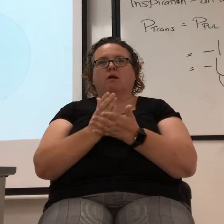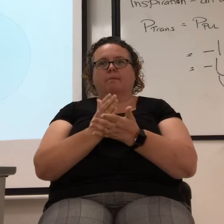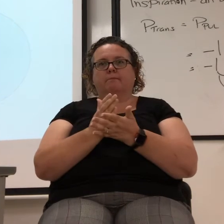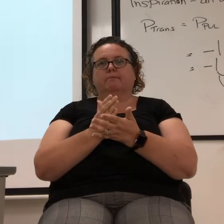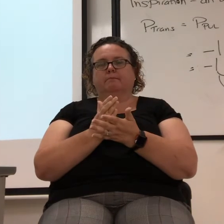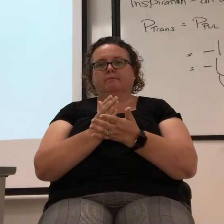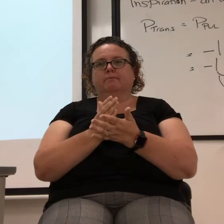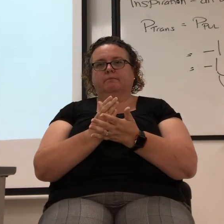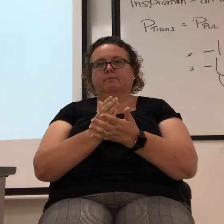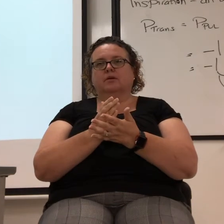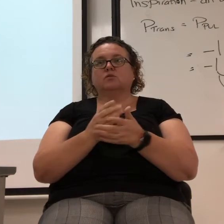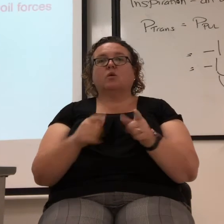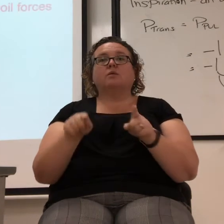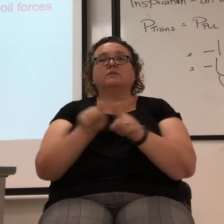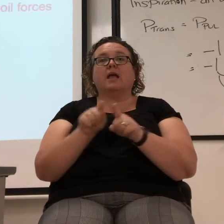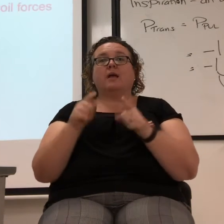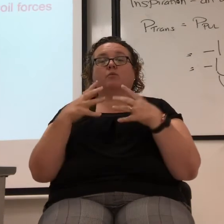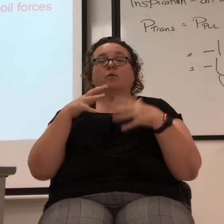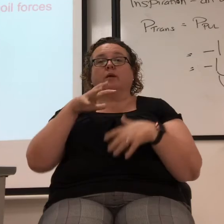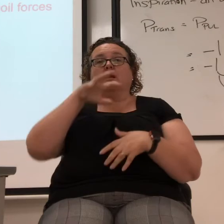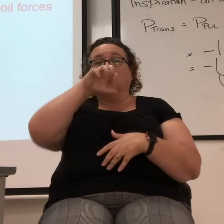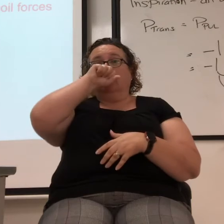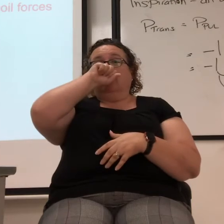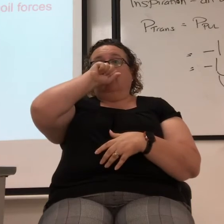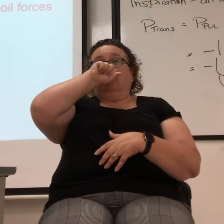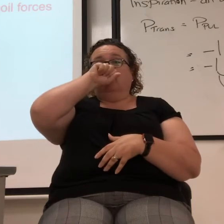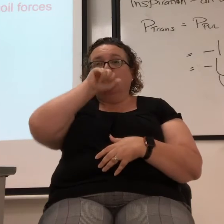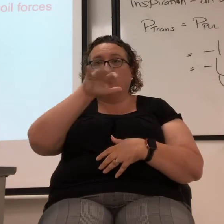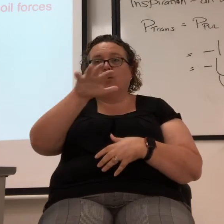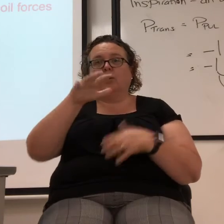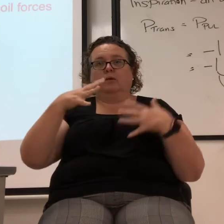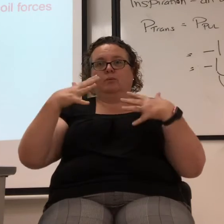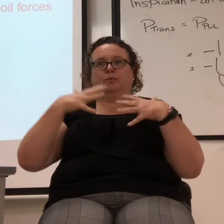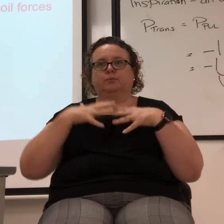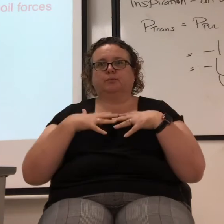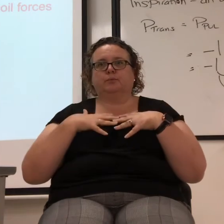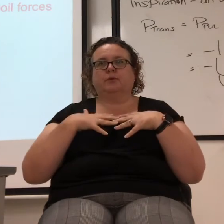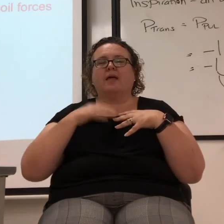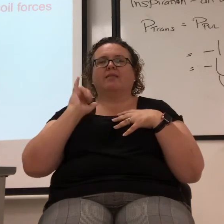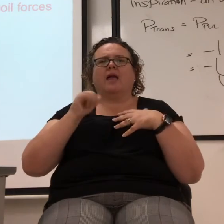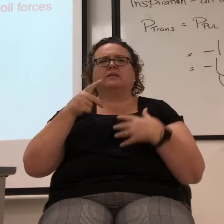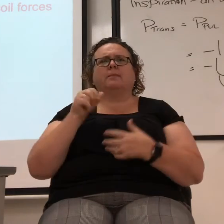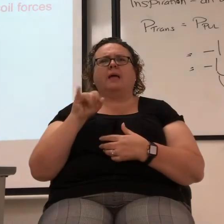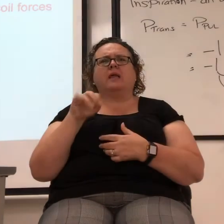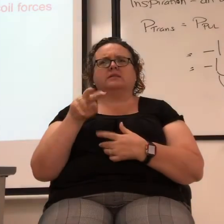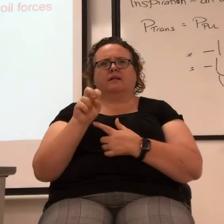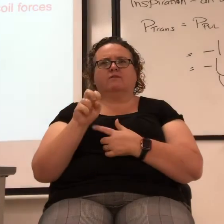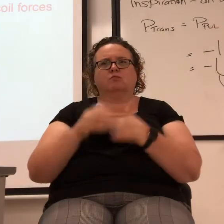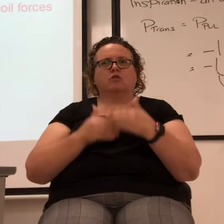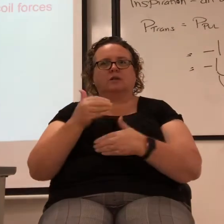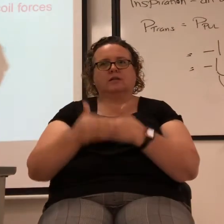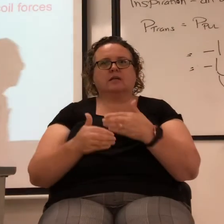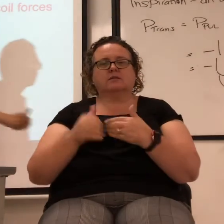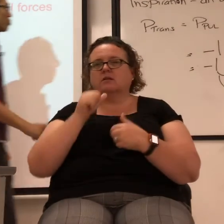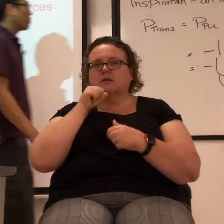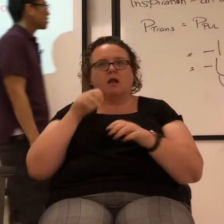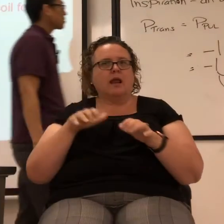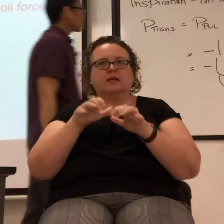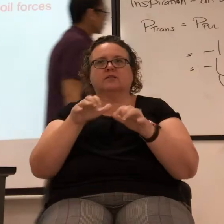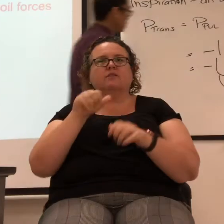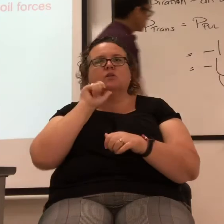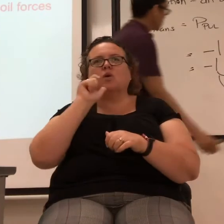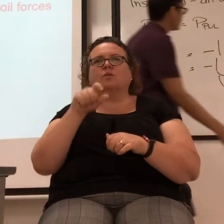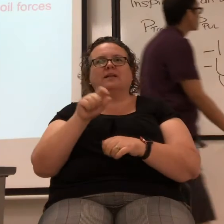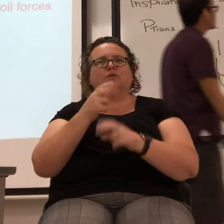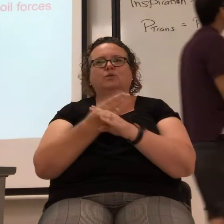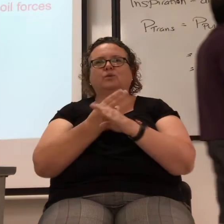So let's do the same thing, but take a breath out. Now, to take a breath out, it's a passive process. You don't need to recruit